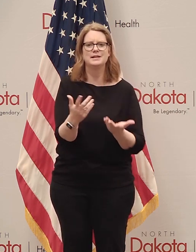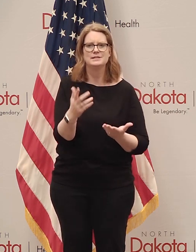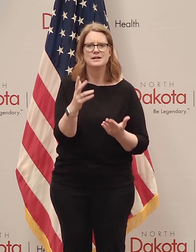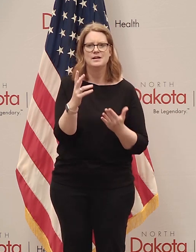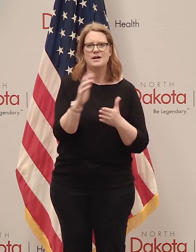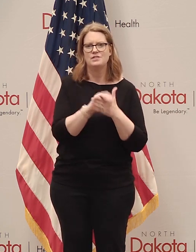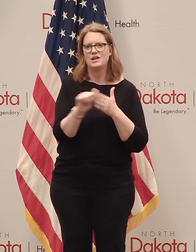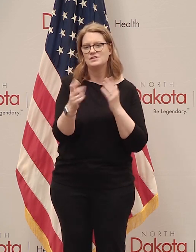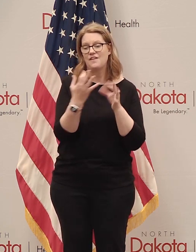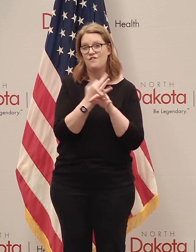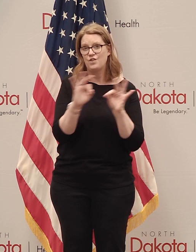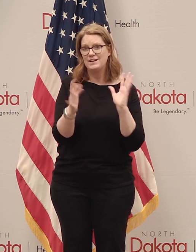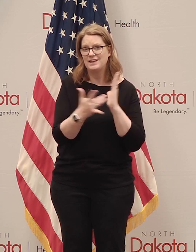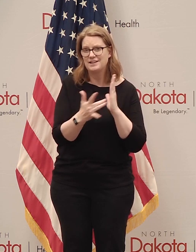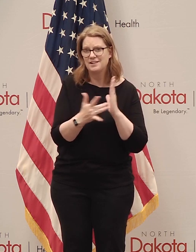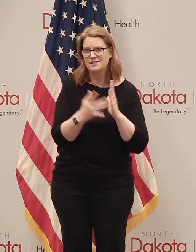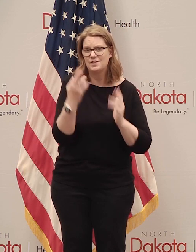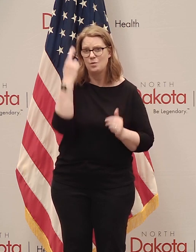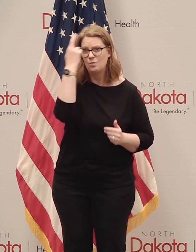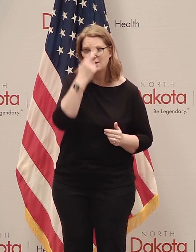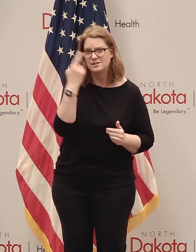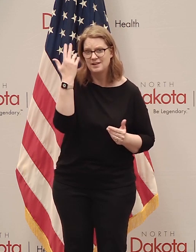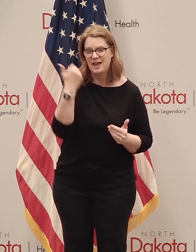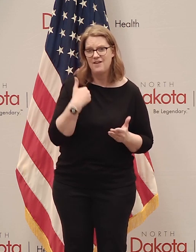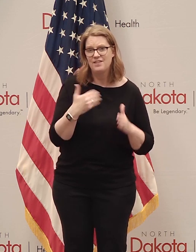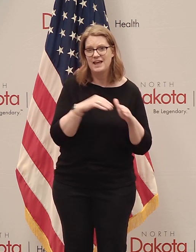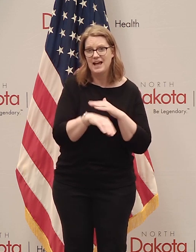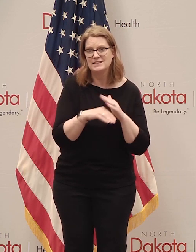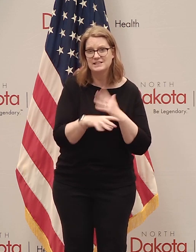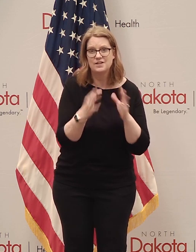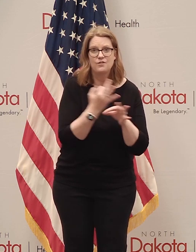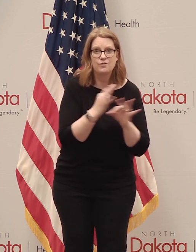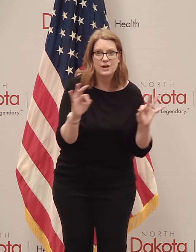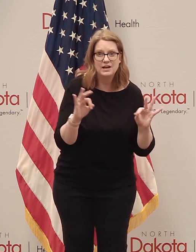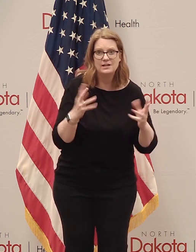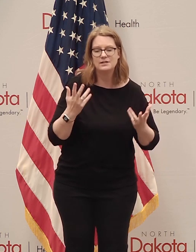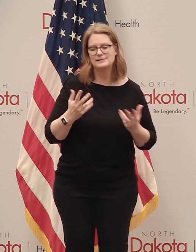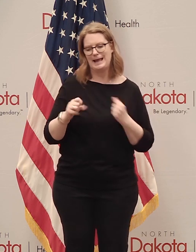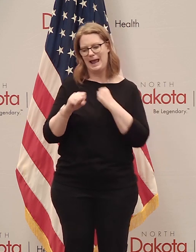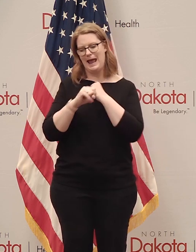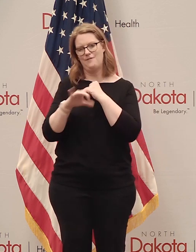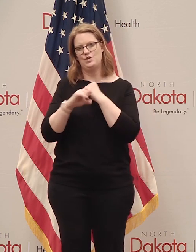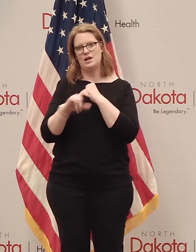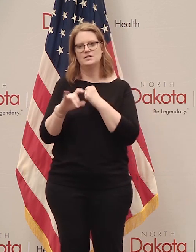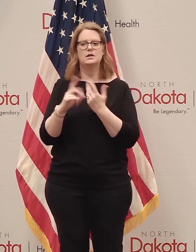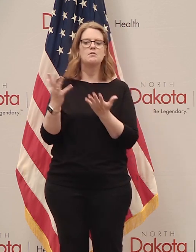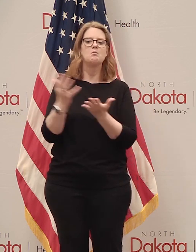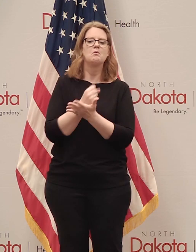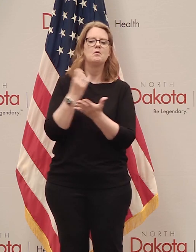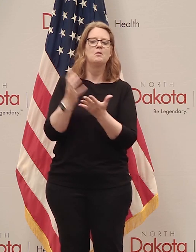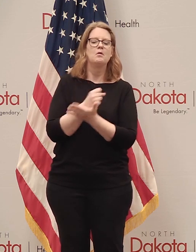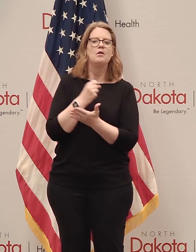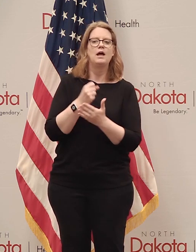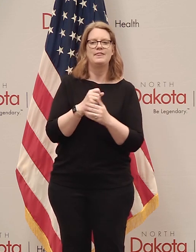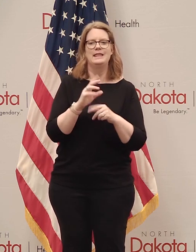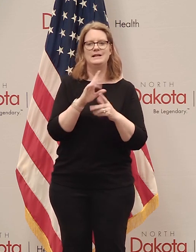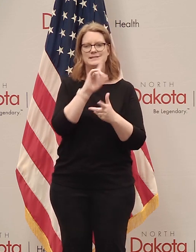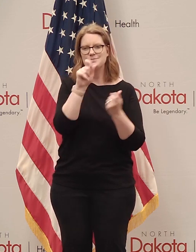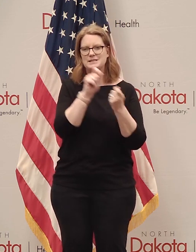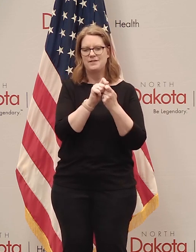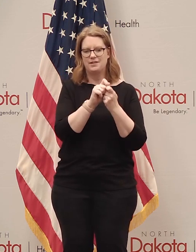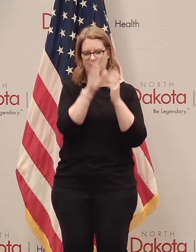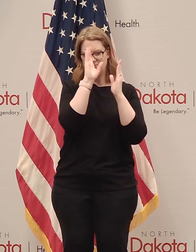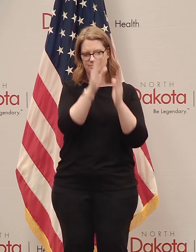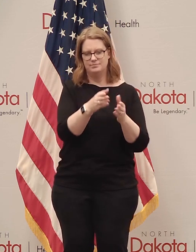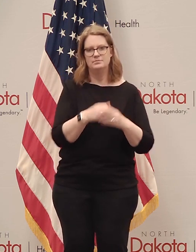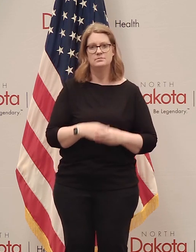free technology, and the reason you do have that access is free is so that advertisers can advertise at you. And there is a lot of